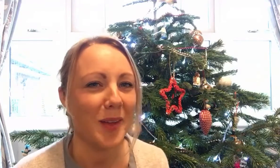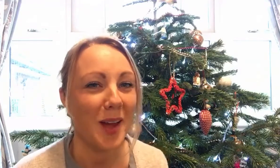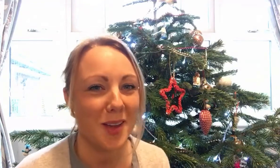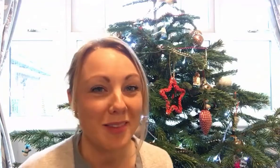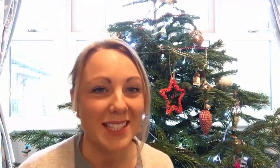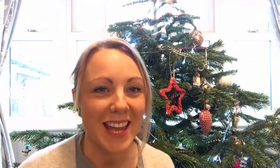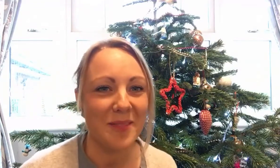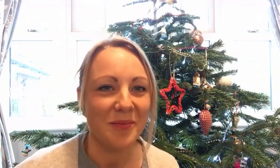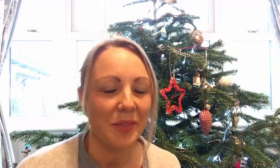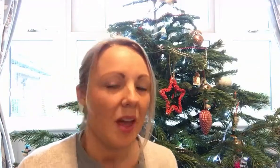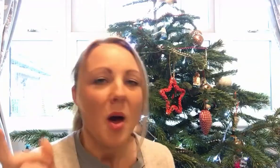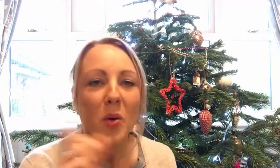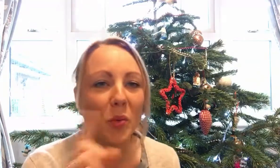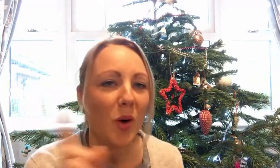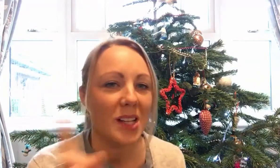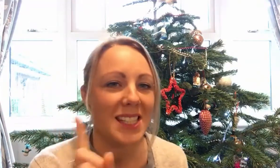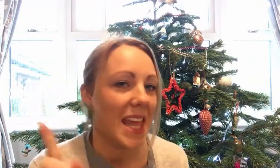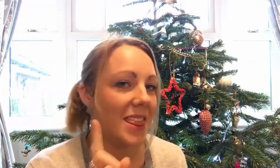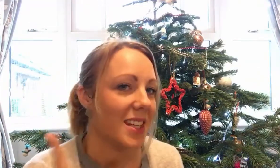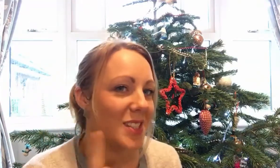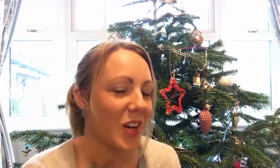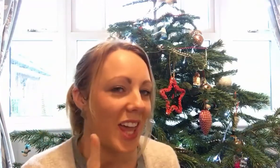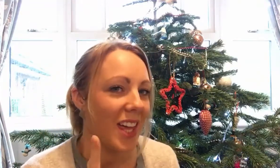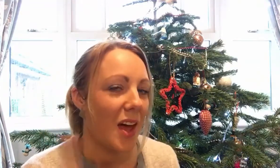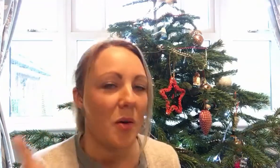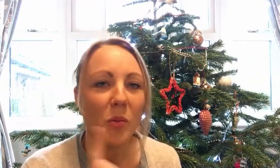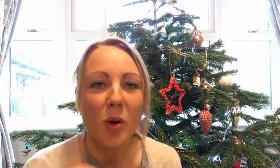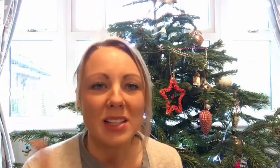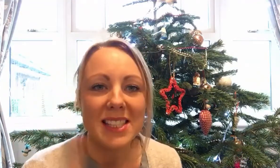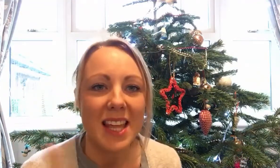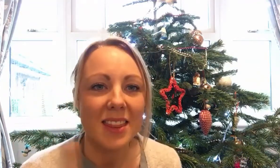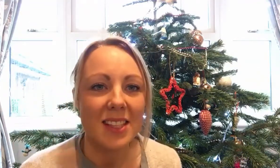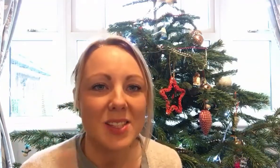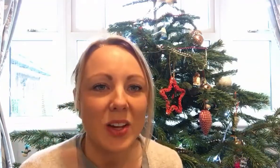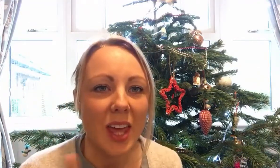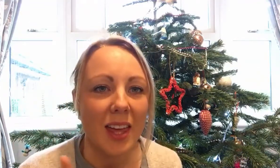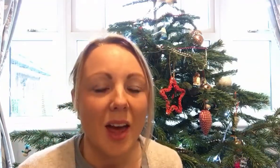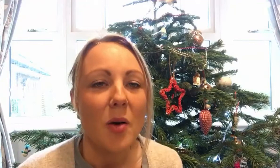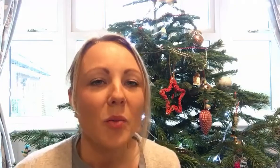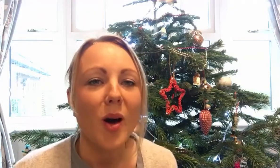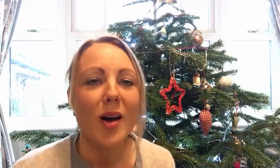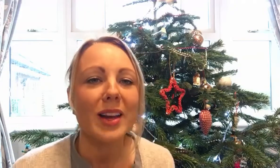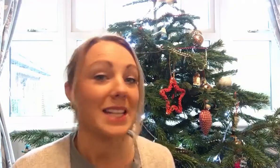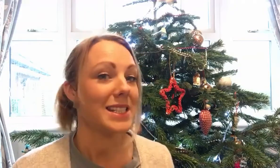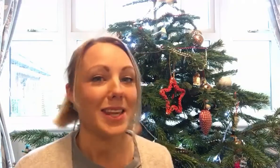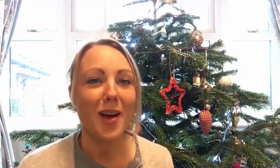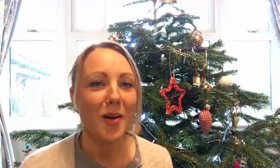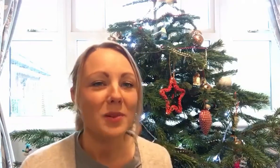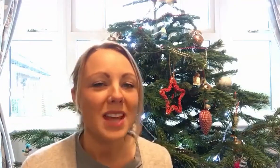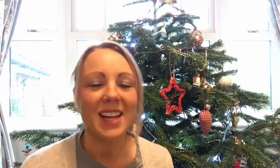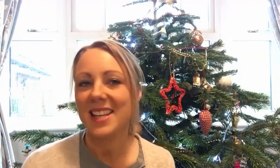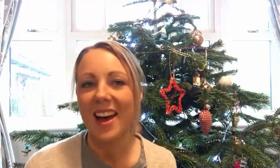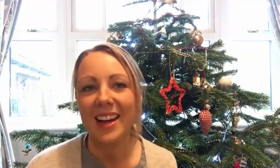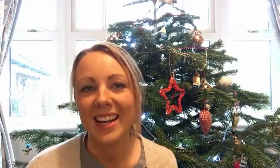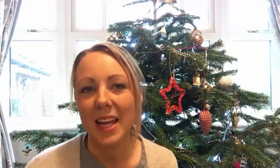Are you ready? What's in the stocking? What's in the stocking? What is the object hiding in